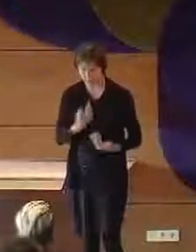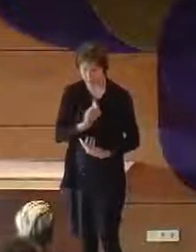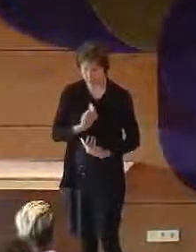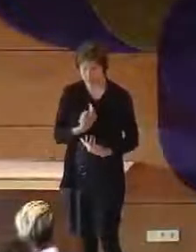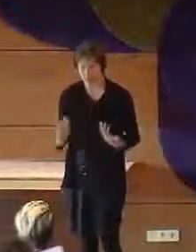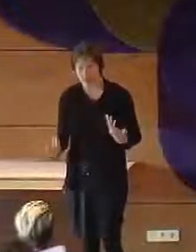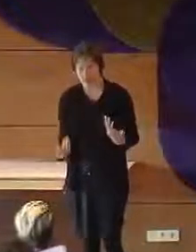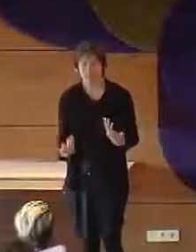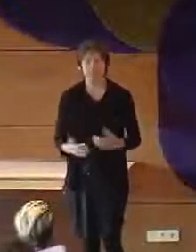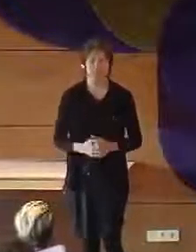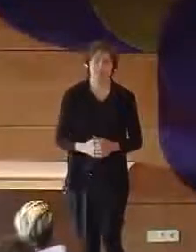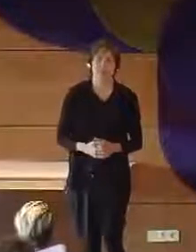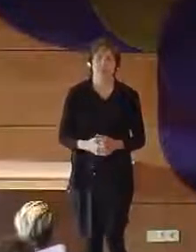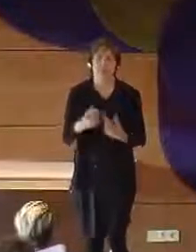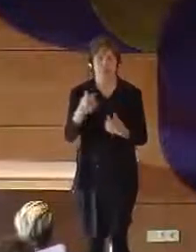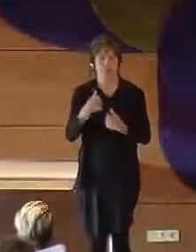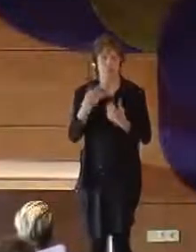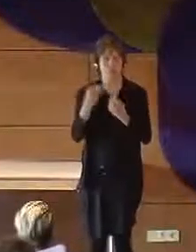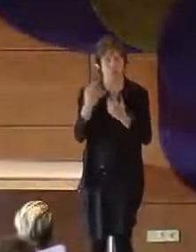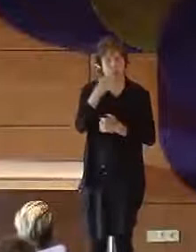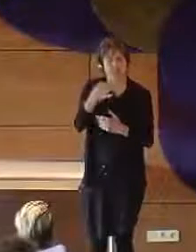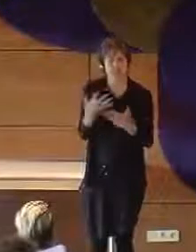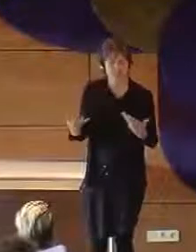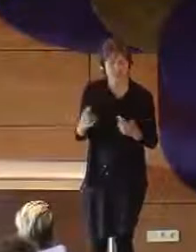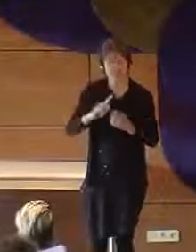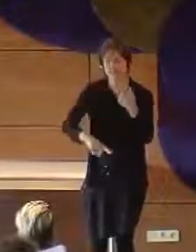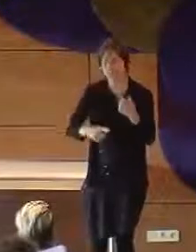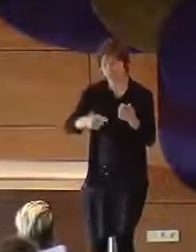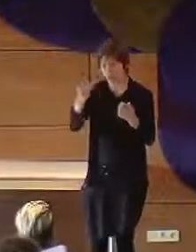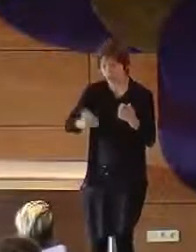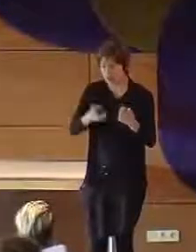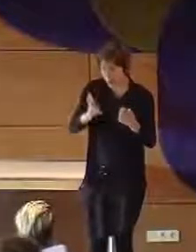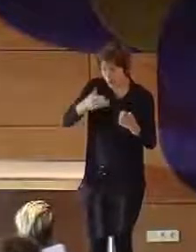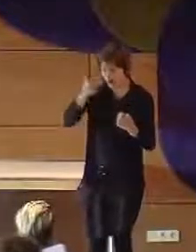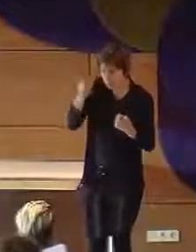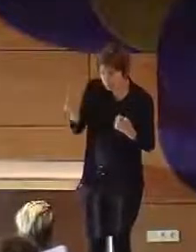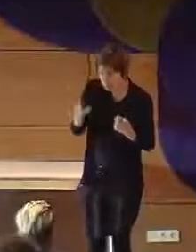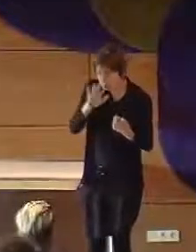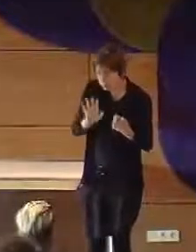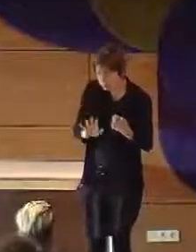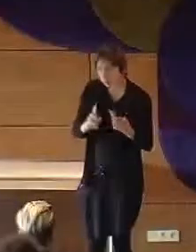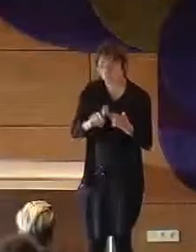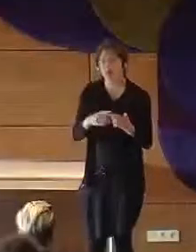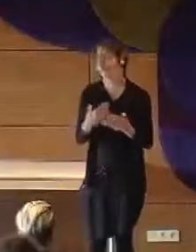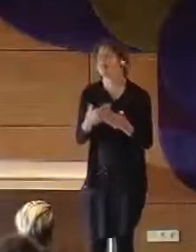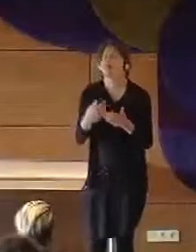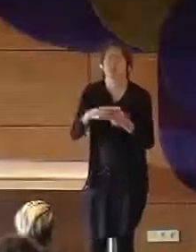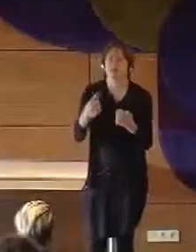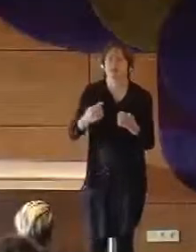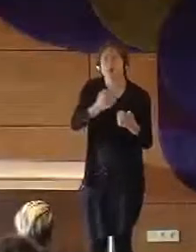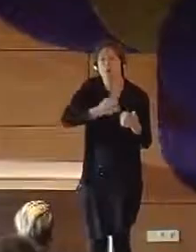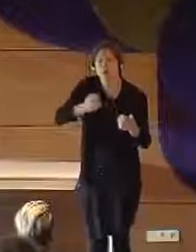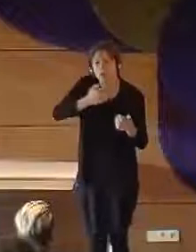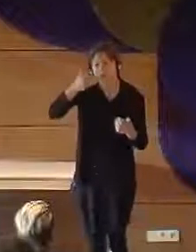can they smell normally? Can they smell cooking smells, perfume? And I know some of you had actually had your